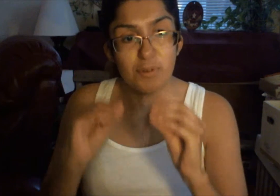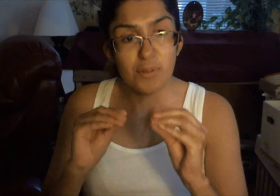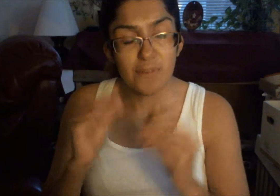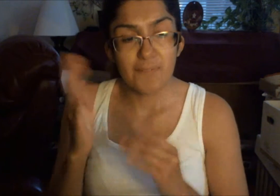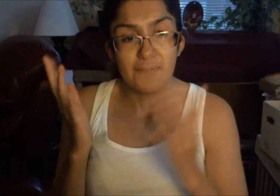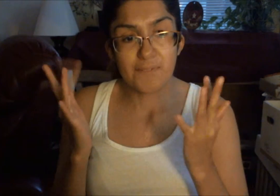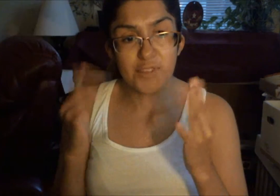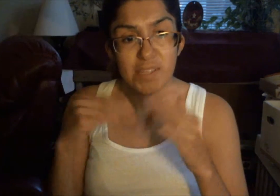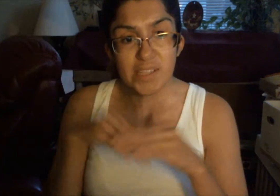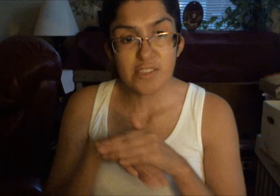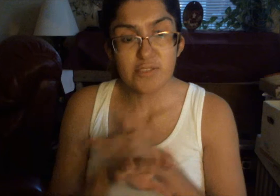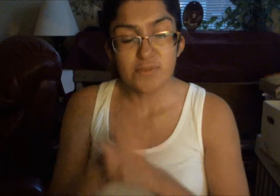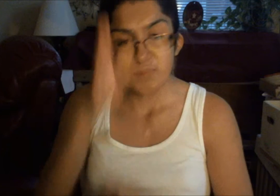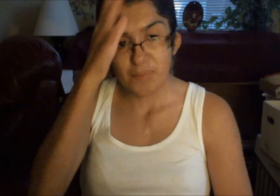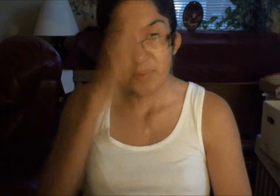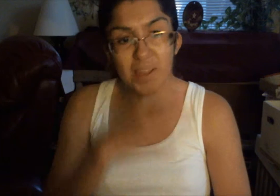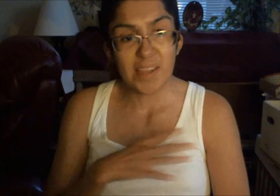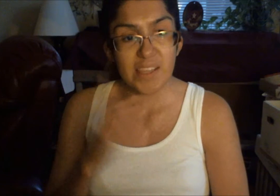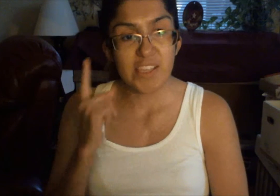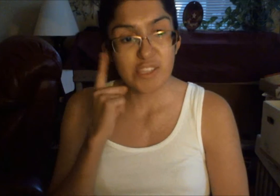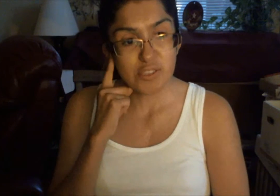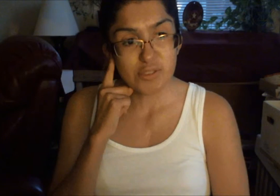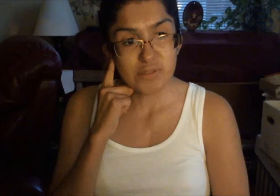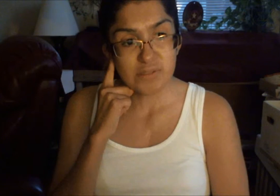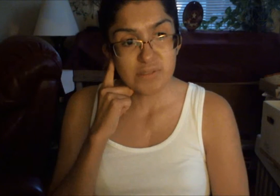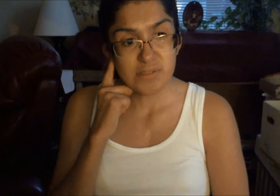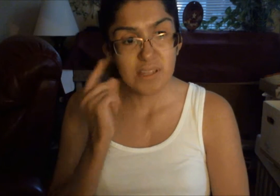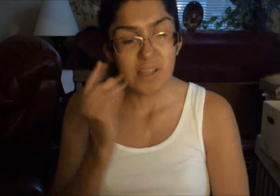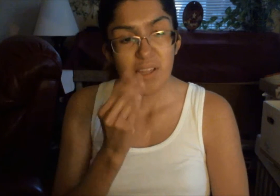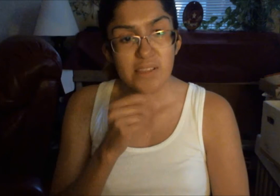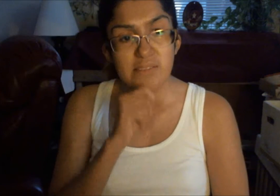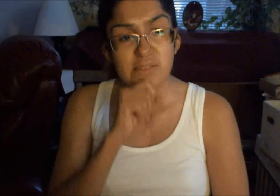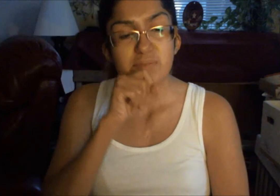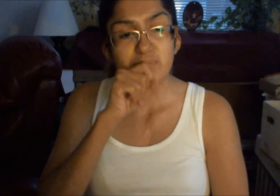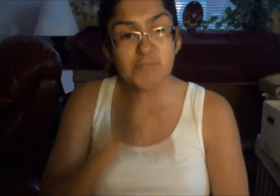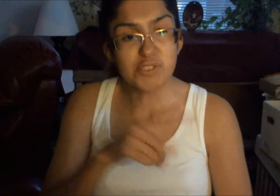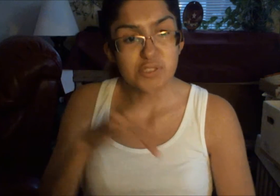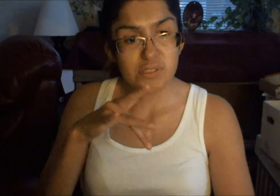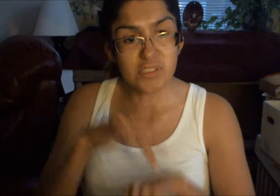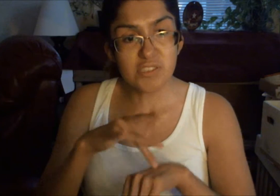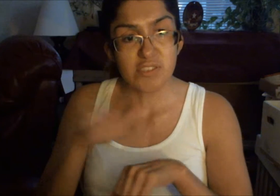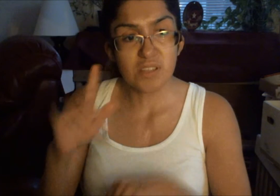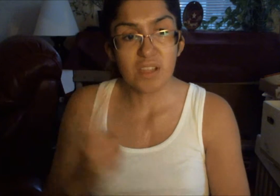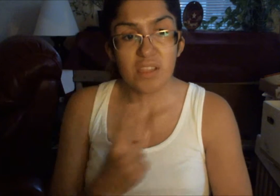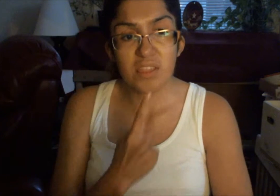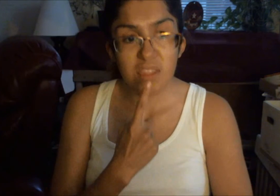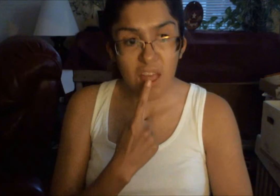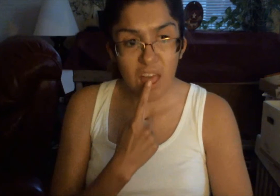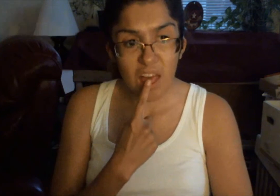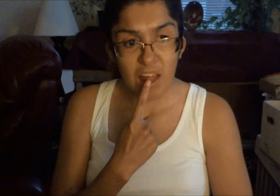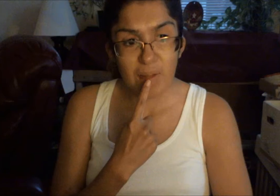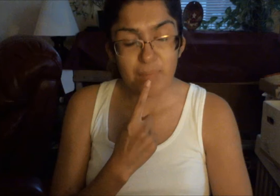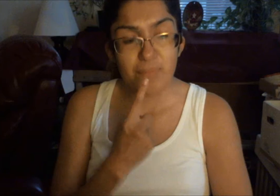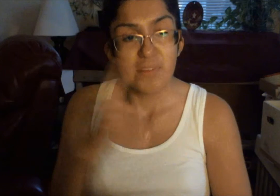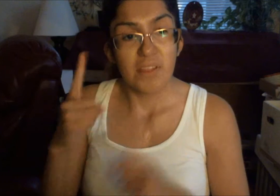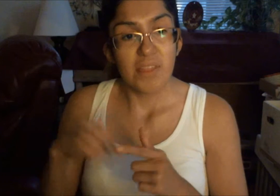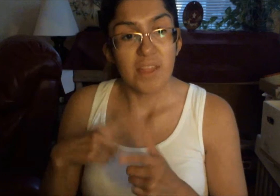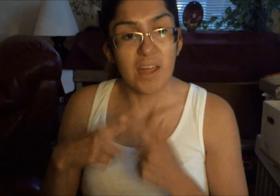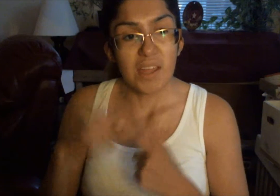News. Not so long ago, on a street just around the corner, the force was strong between